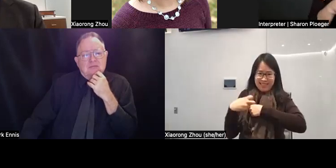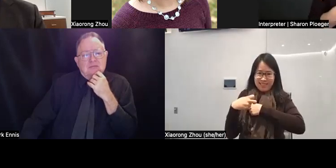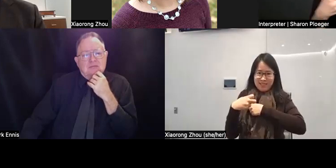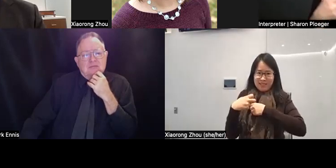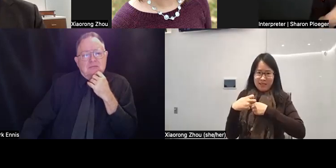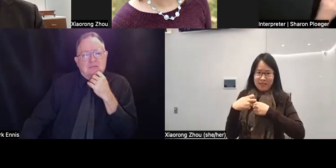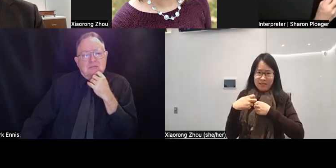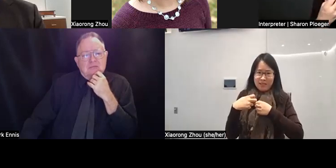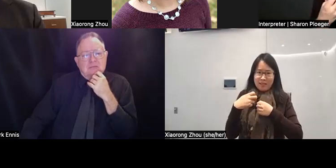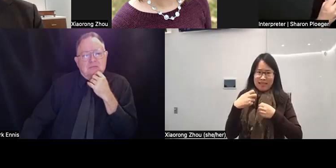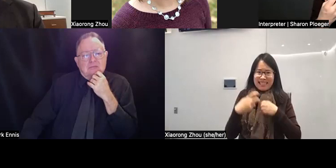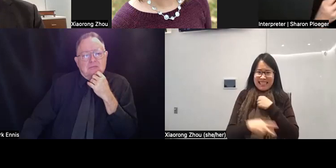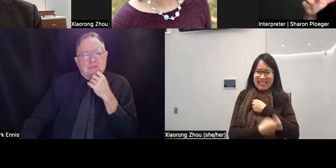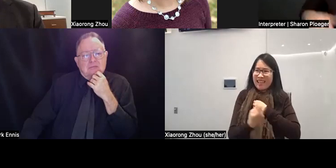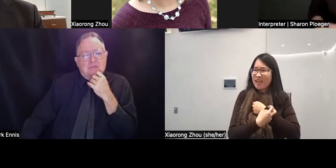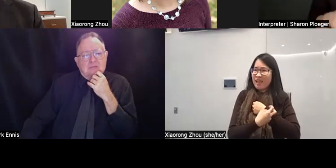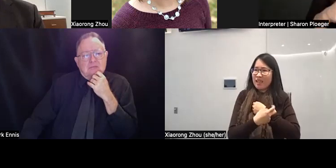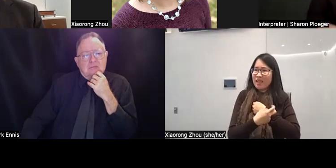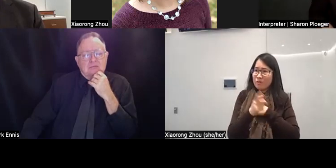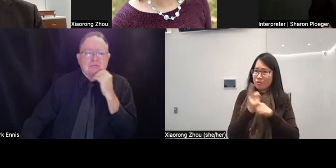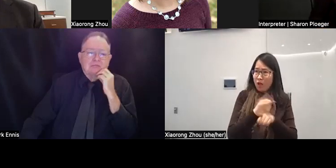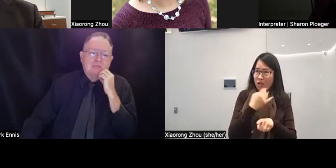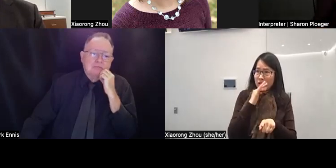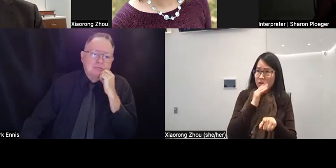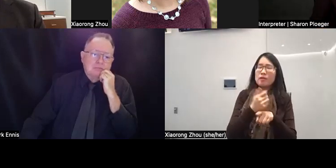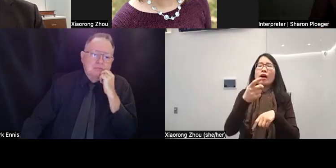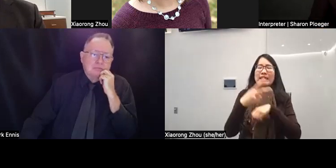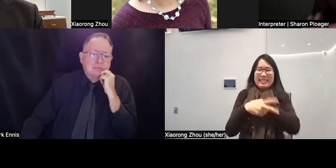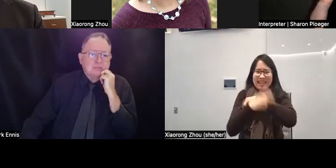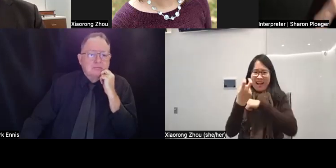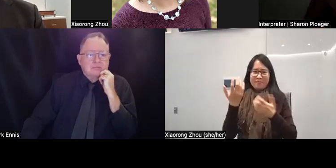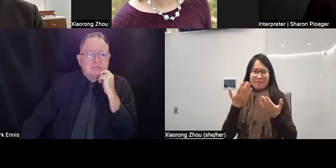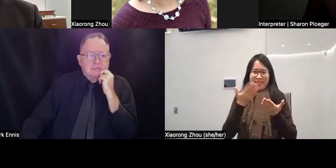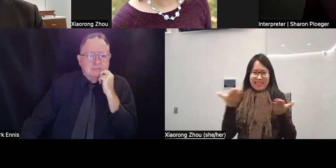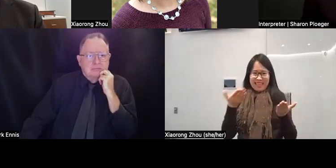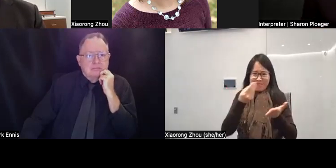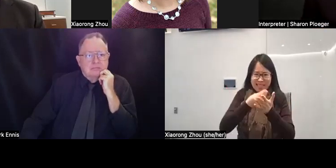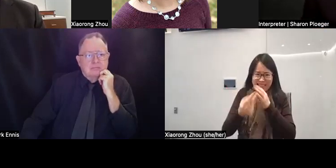Are we saying steal? Yes. Okay. So there wasn't a lot of opportunities.